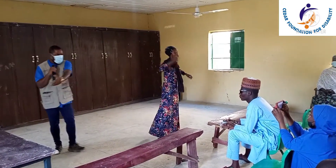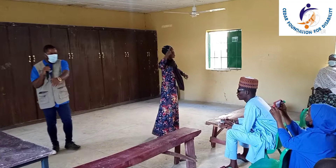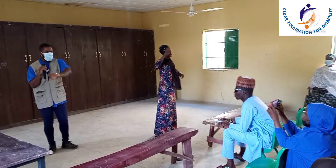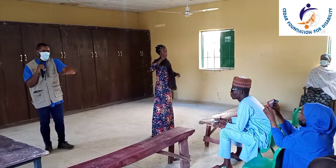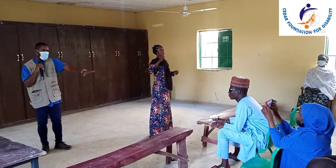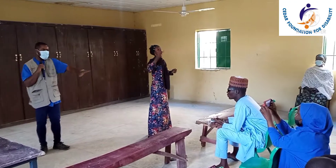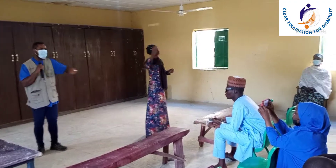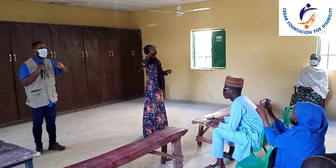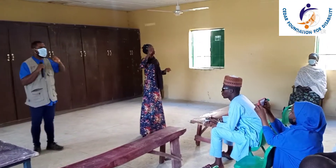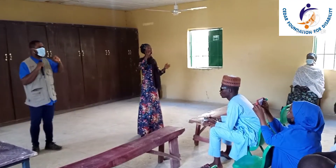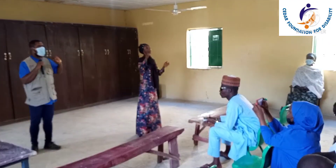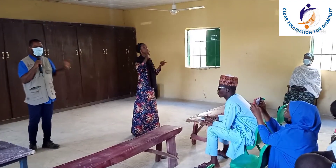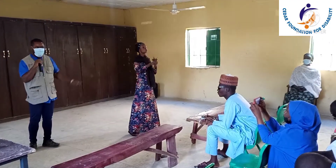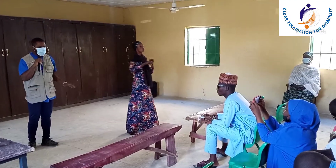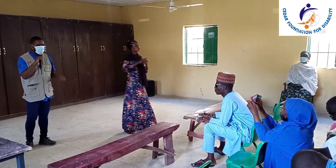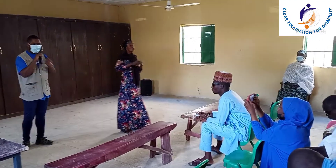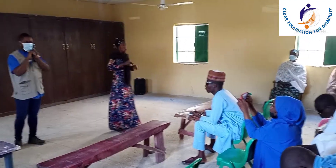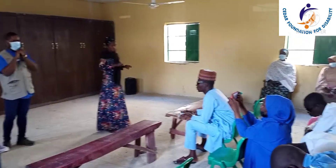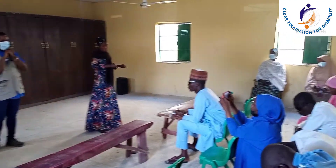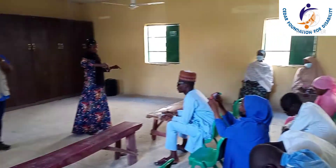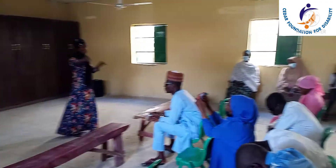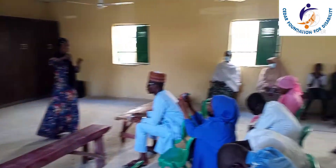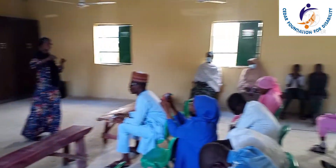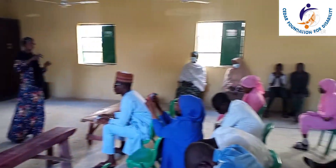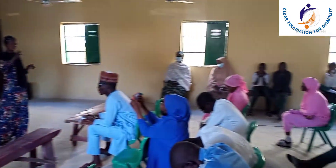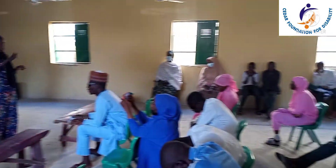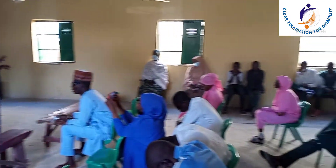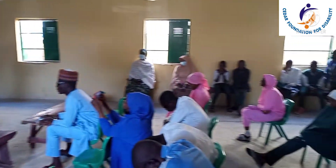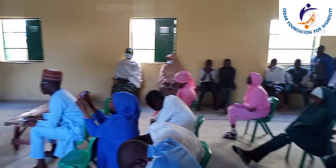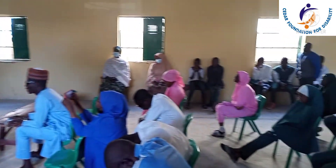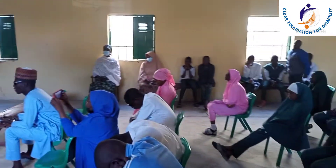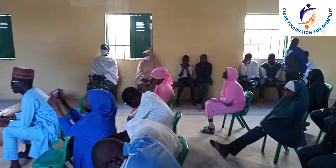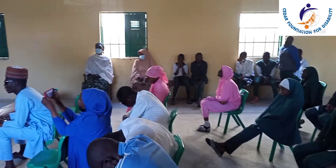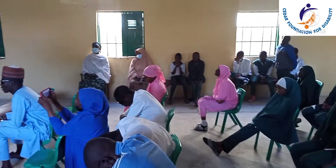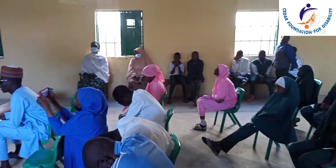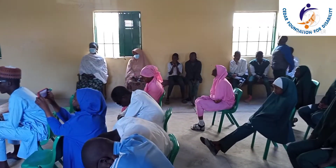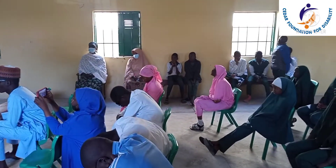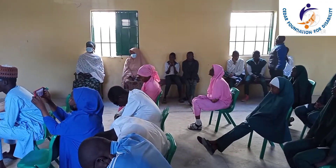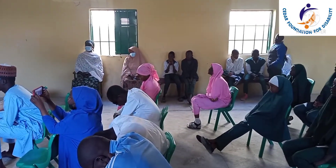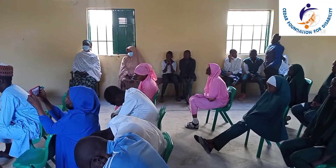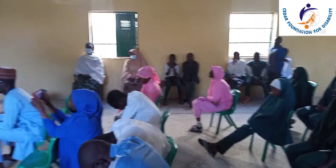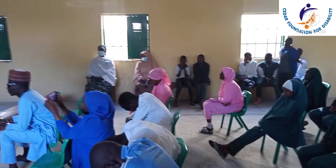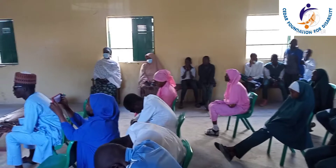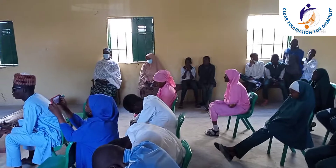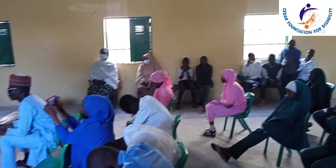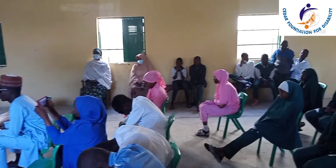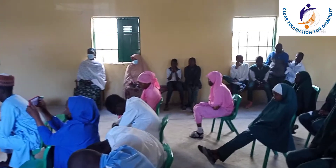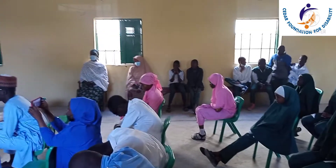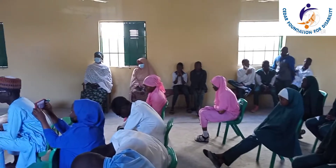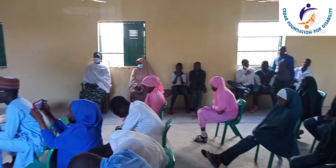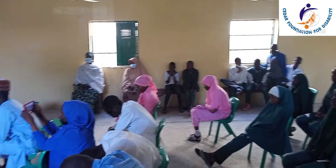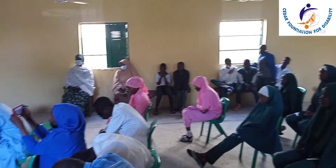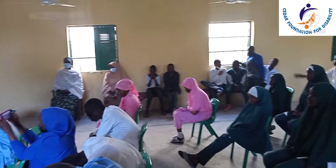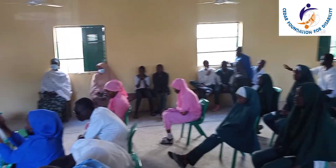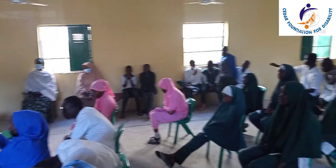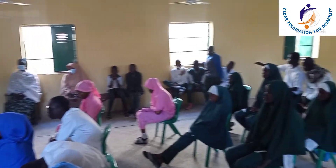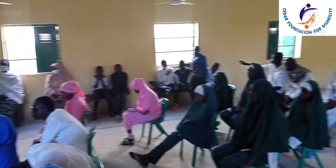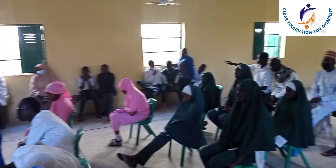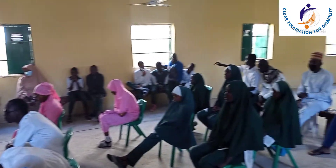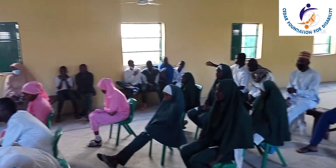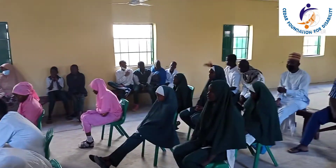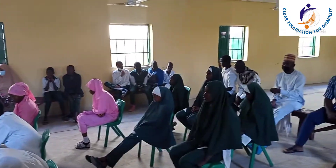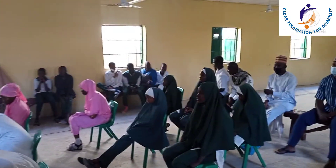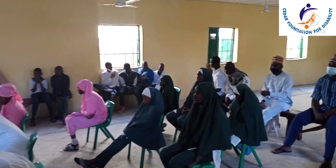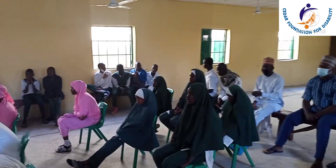just like the way someone without disability, we provide grant where you can also use it to support